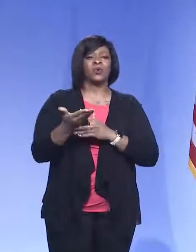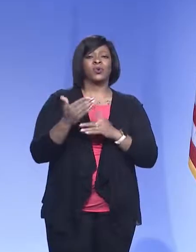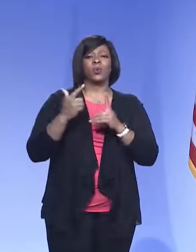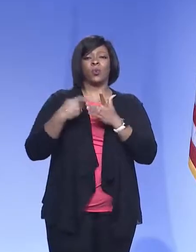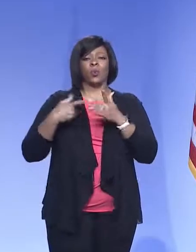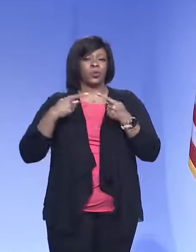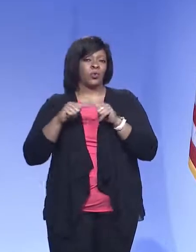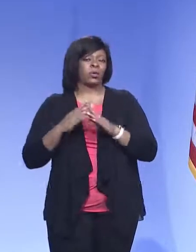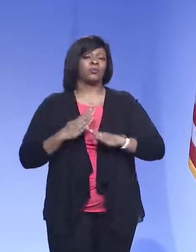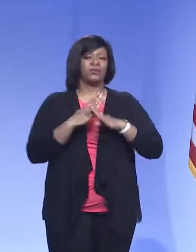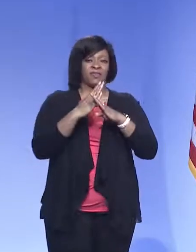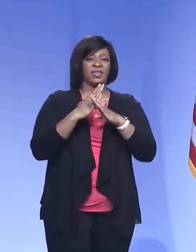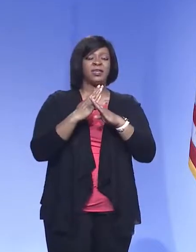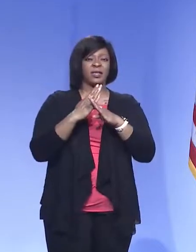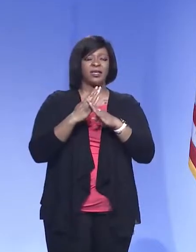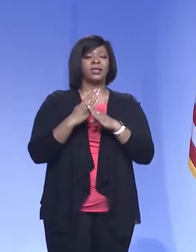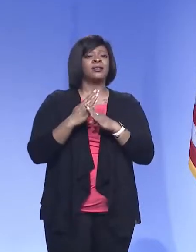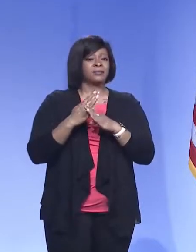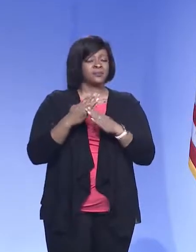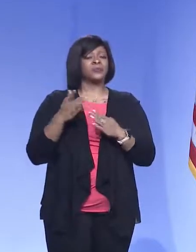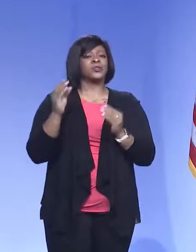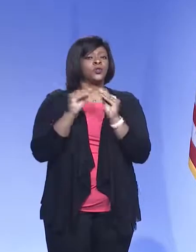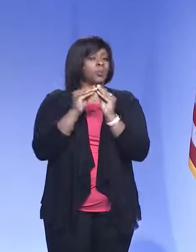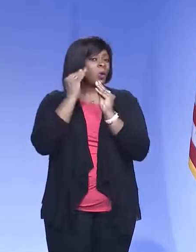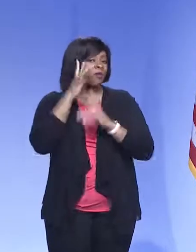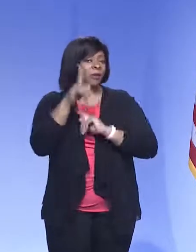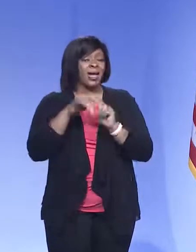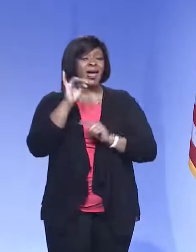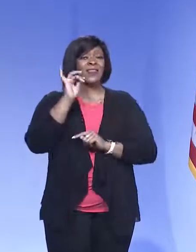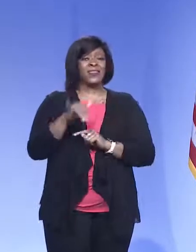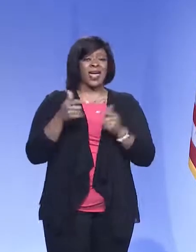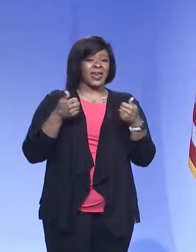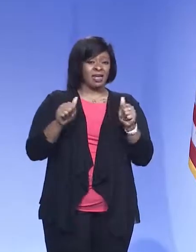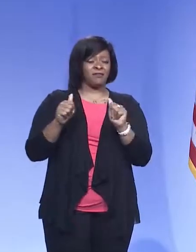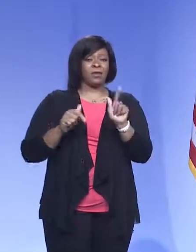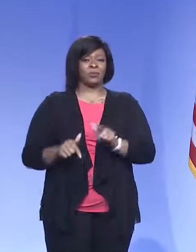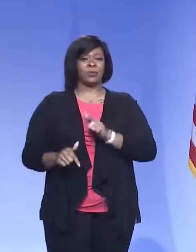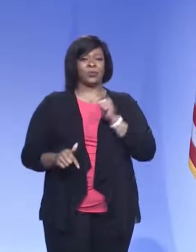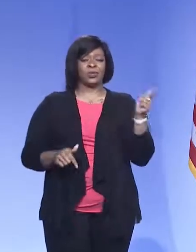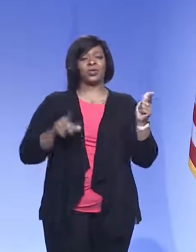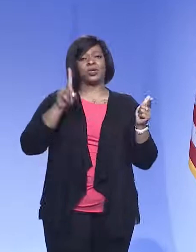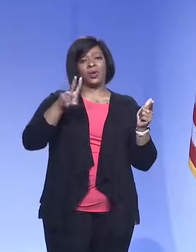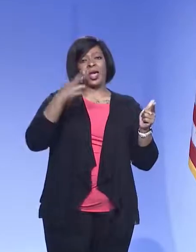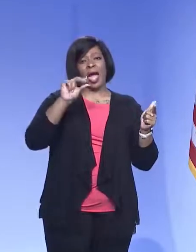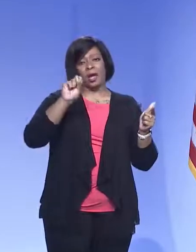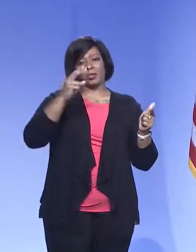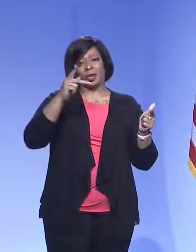prevent. And for more information about those efforts, I'm going to turn over to Director Haushalter.